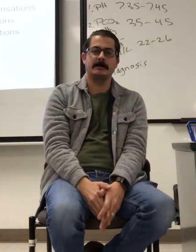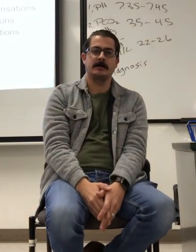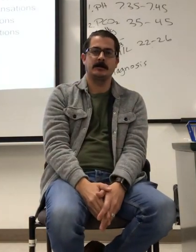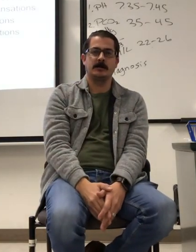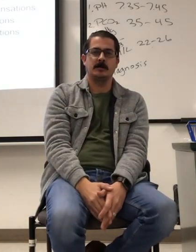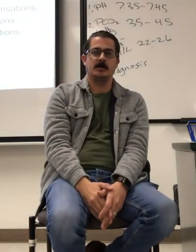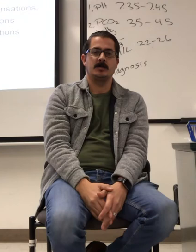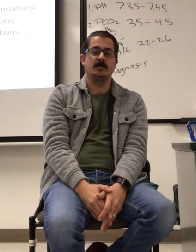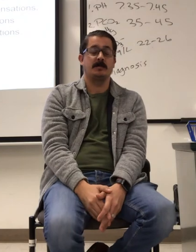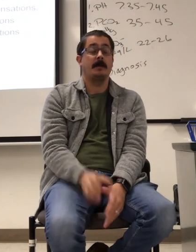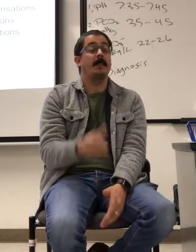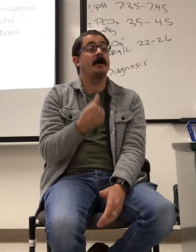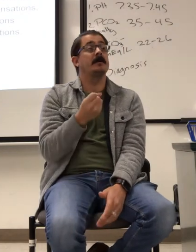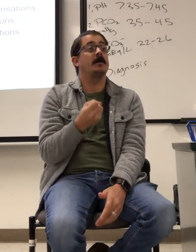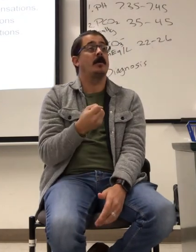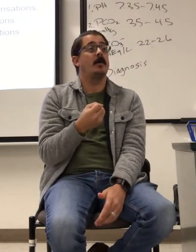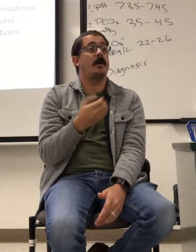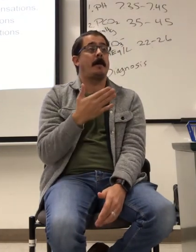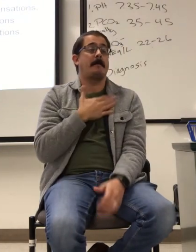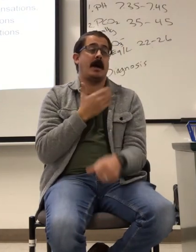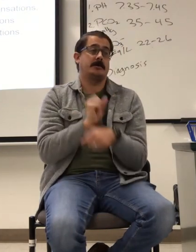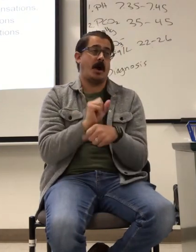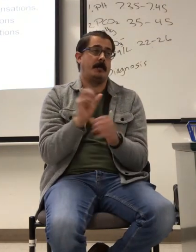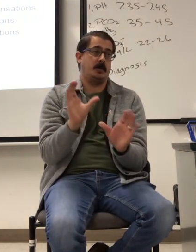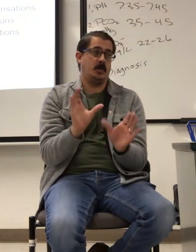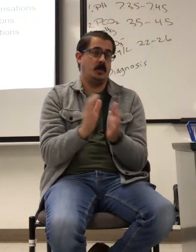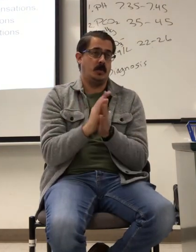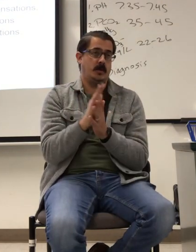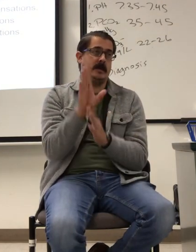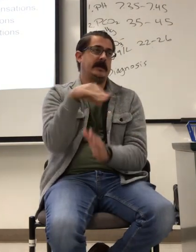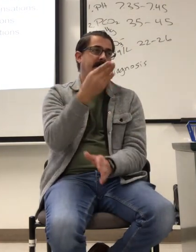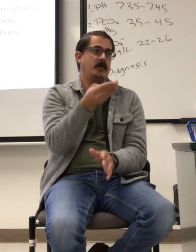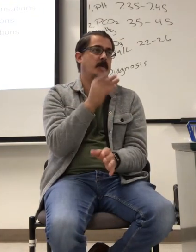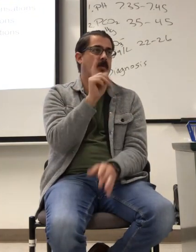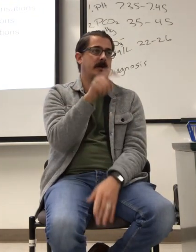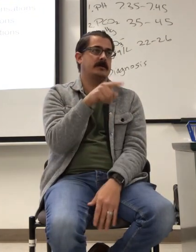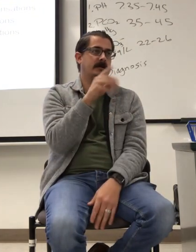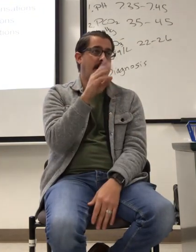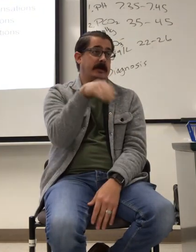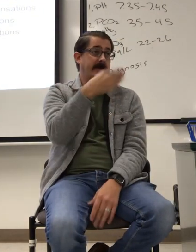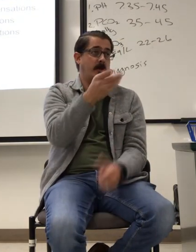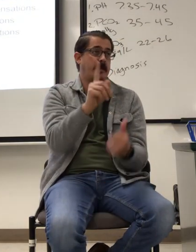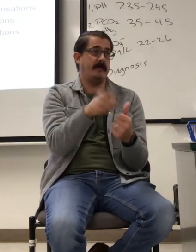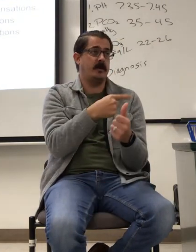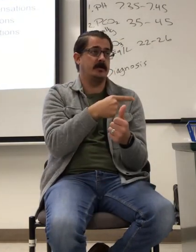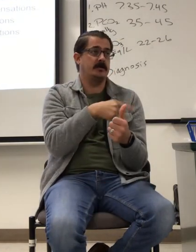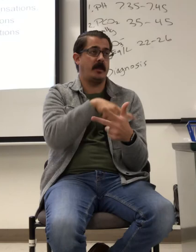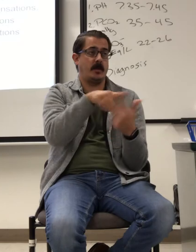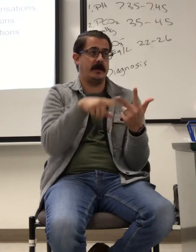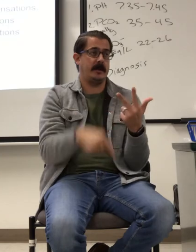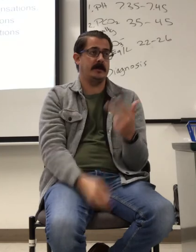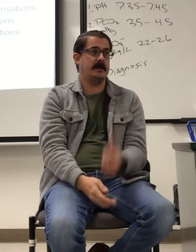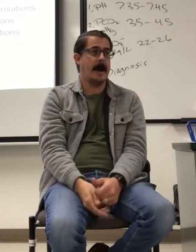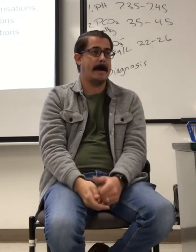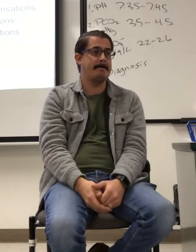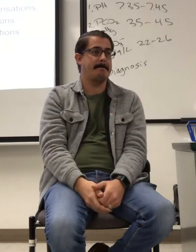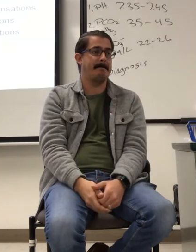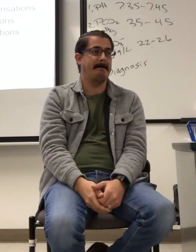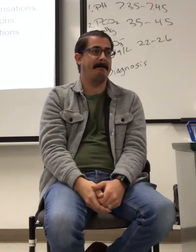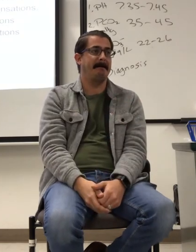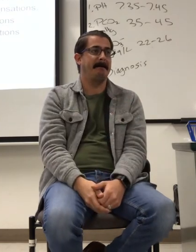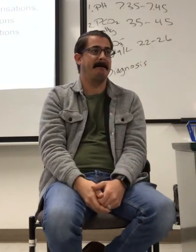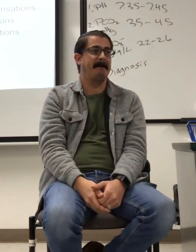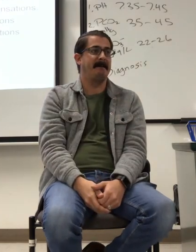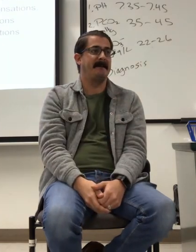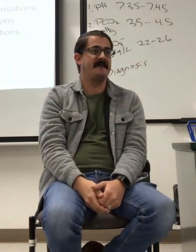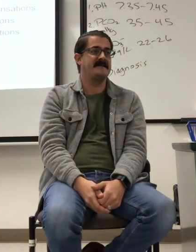So what I would have to do, I got a few examples here. I'll just give you those first three things so you can solve it.